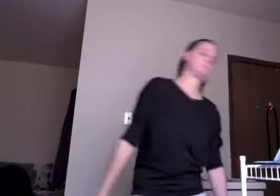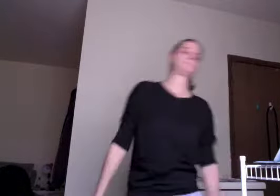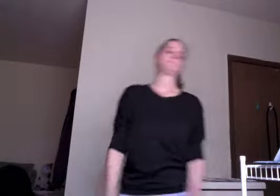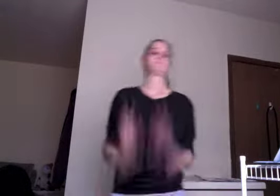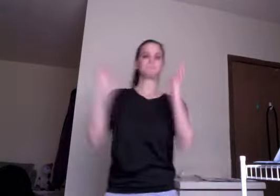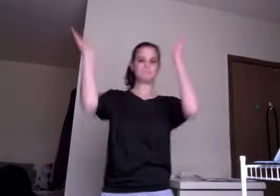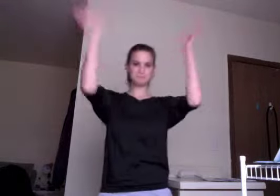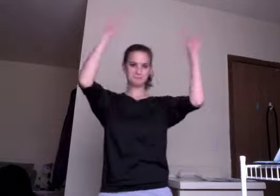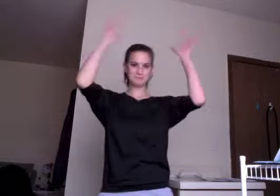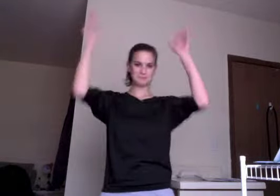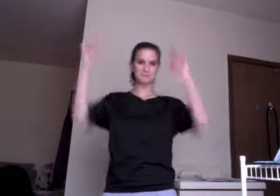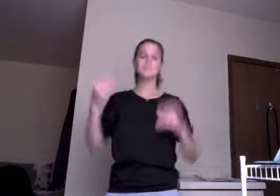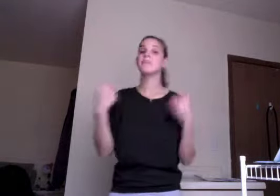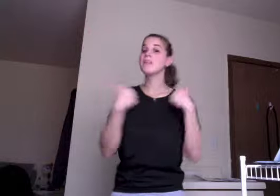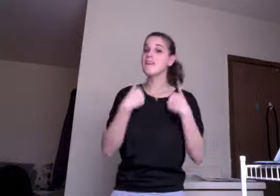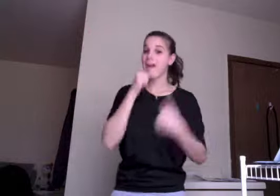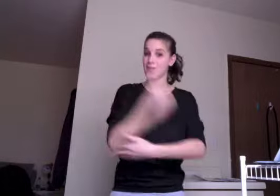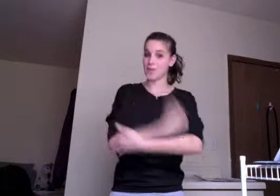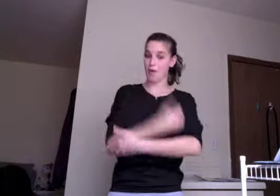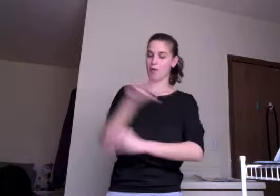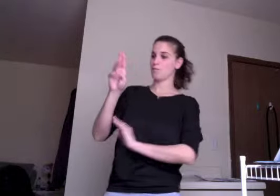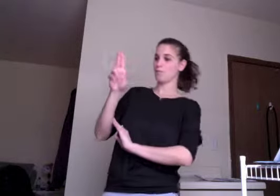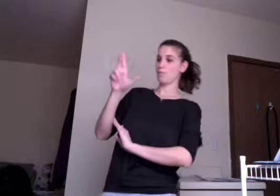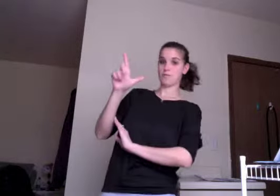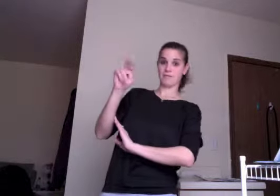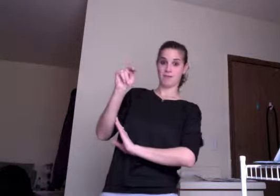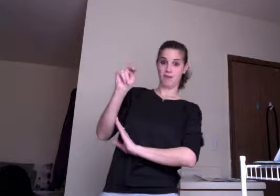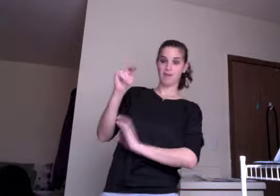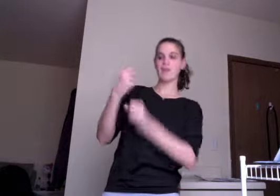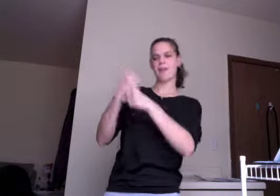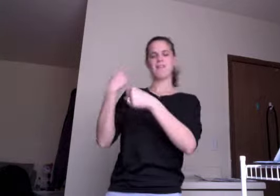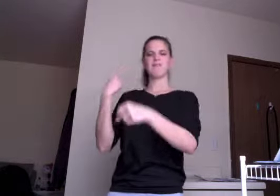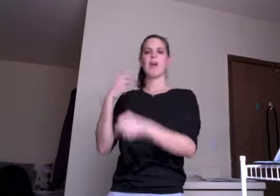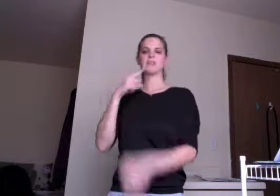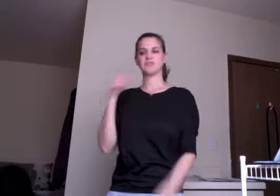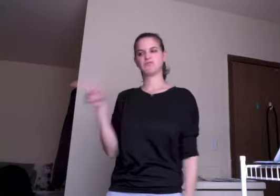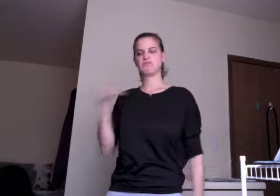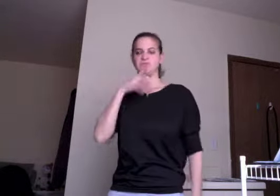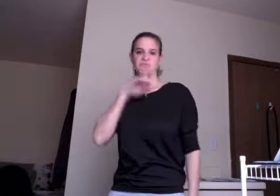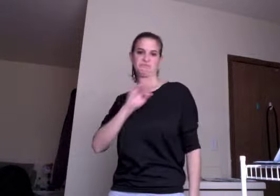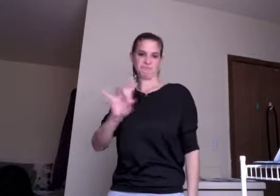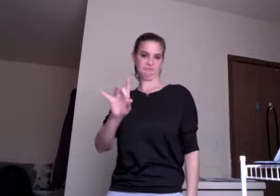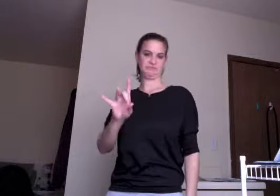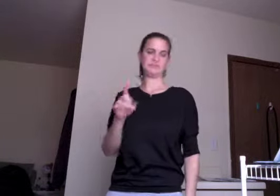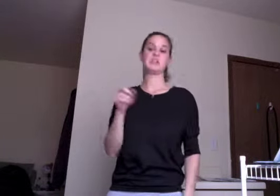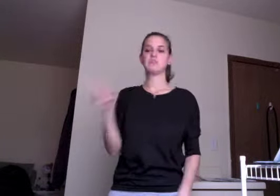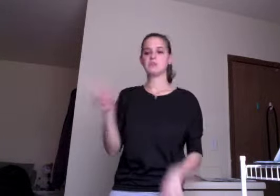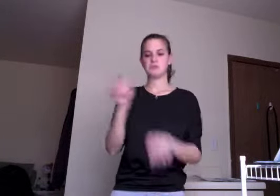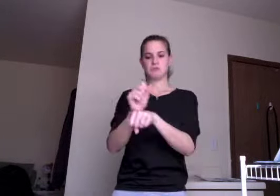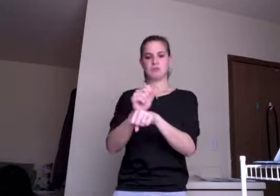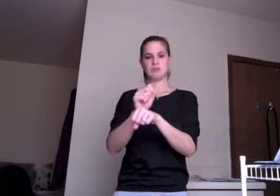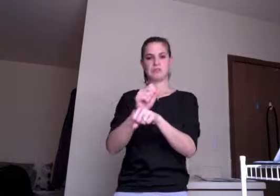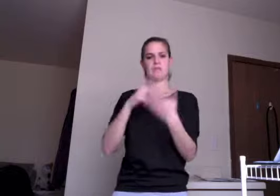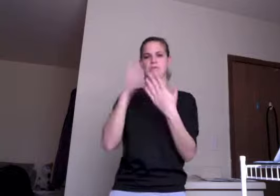I have a daughter Mulan and when she was eight last year, she was doing a report for school or she had some homework about